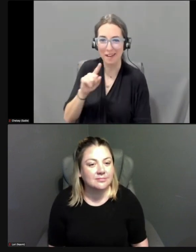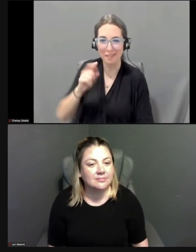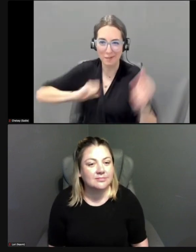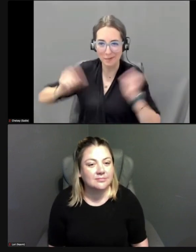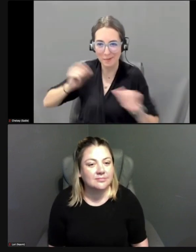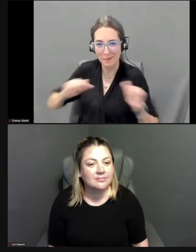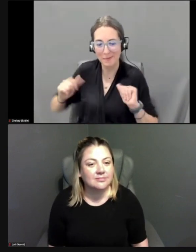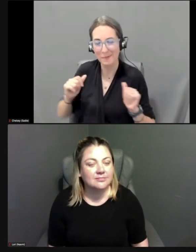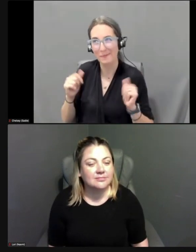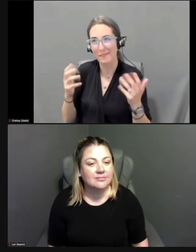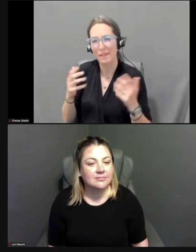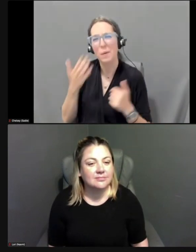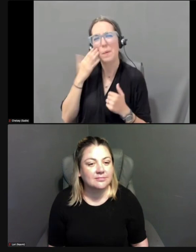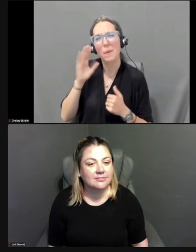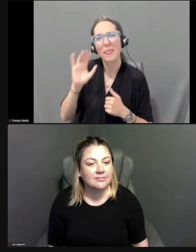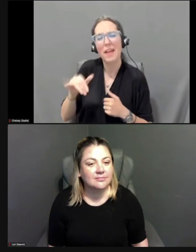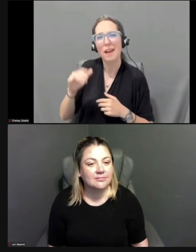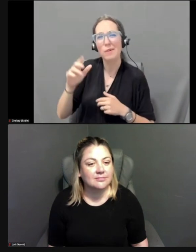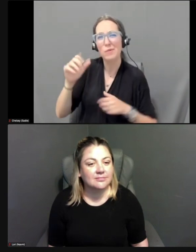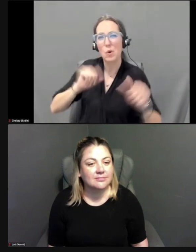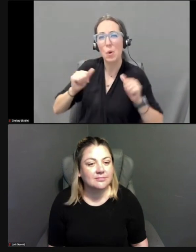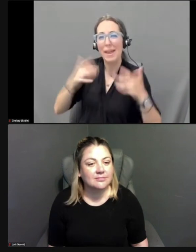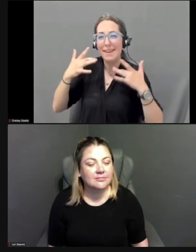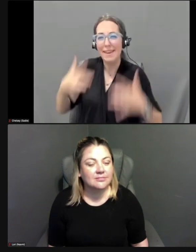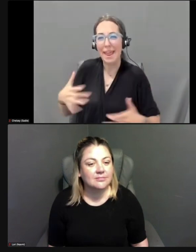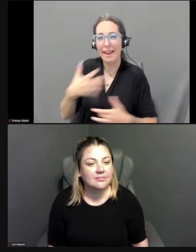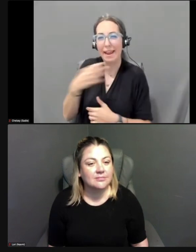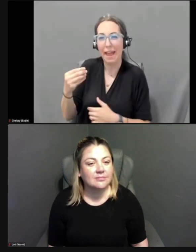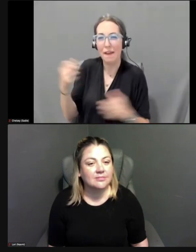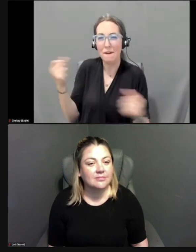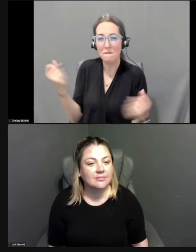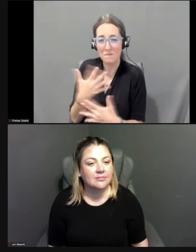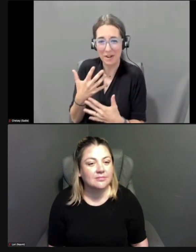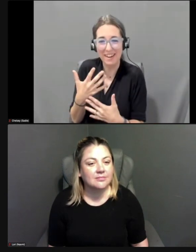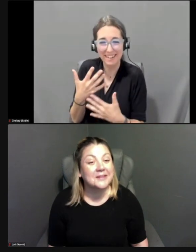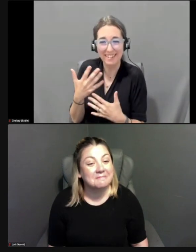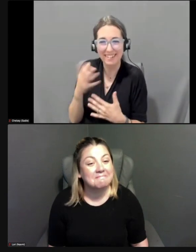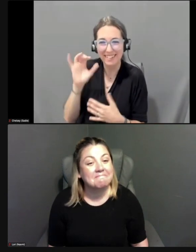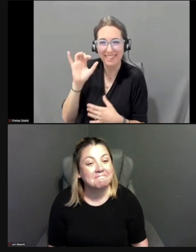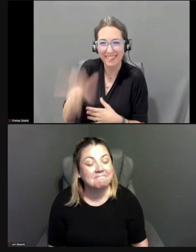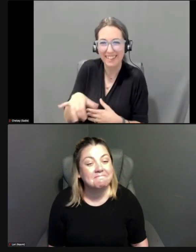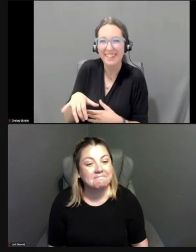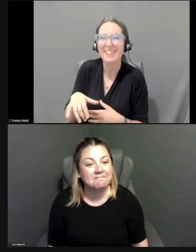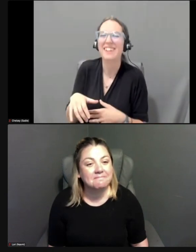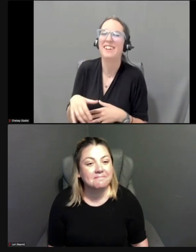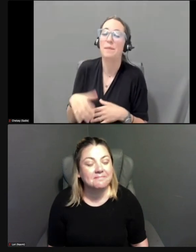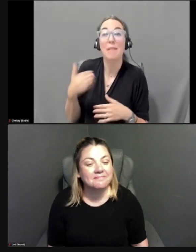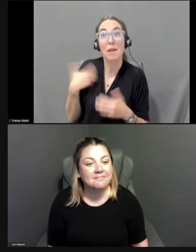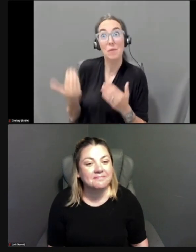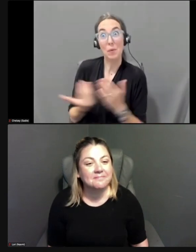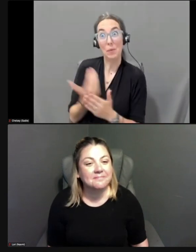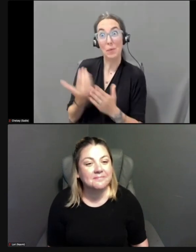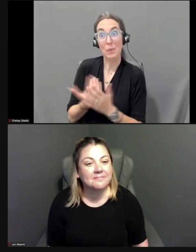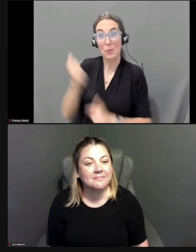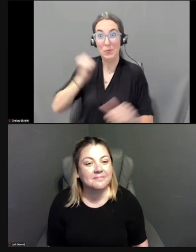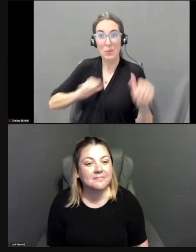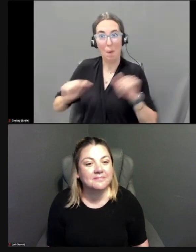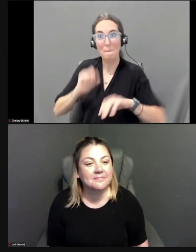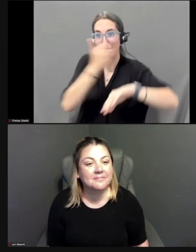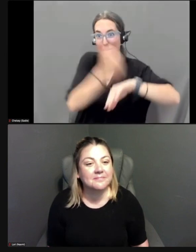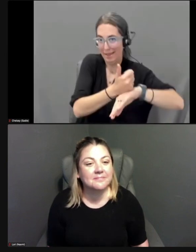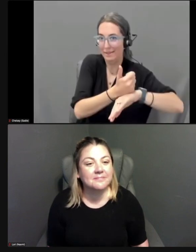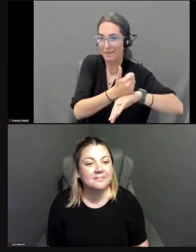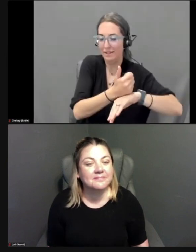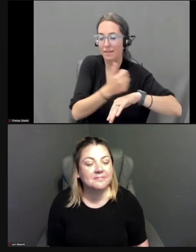you know that show Naked and Afraid? Yeah. Well, there's a new spinoff of that on Discovery Plus, and it's Naked